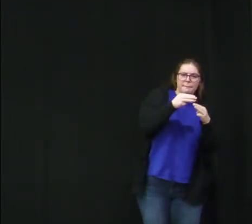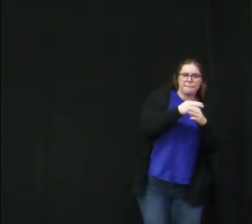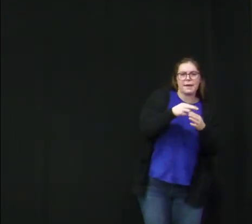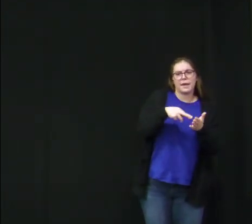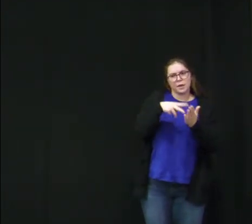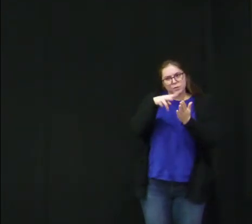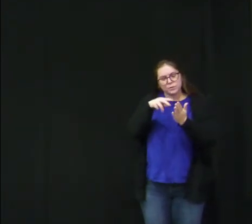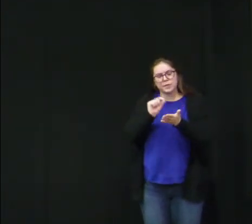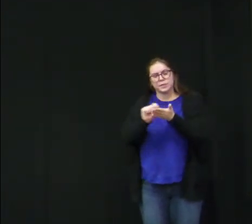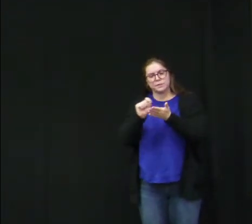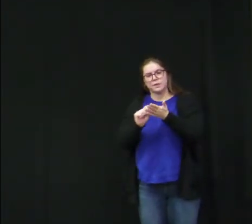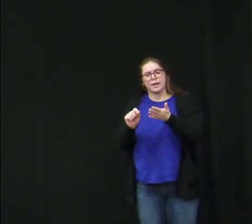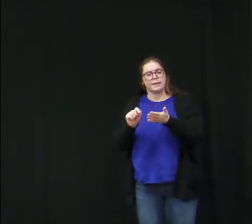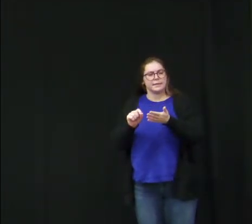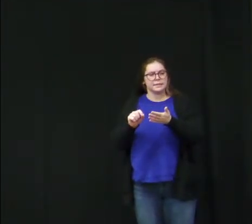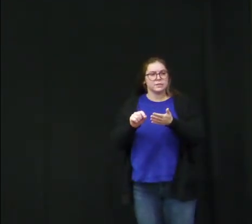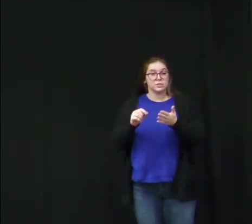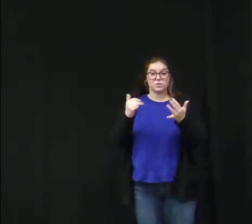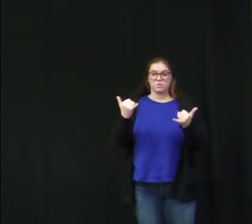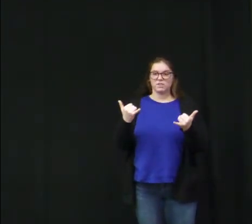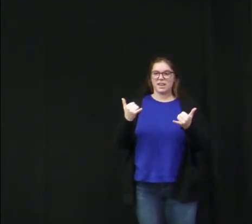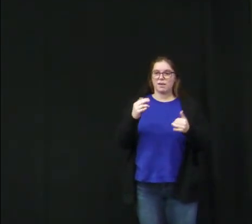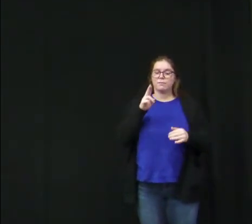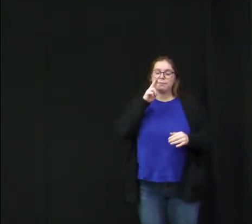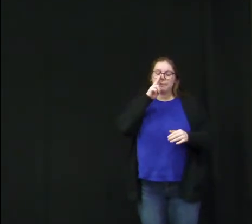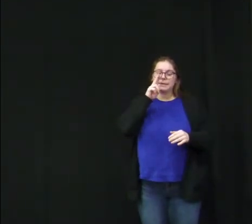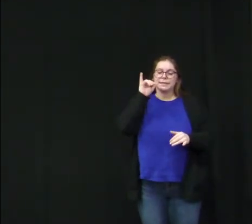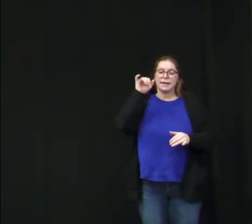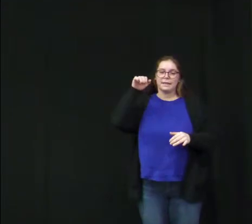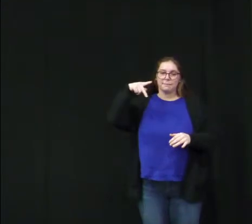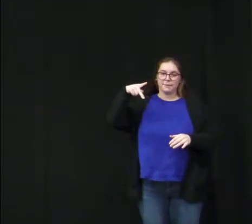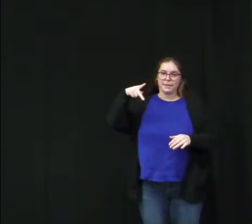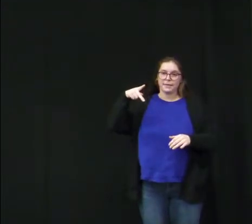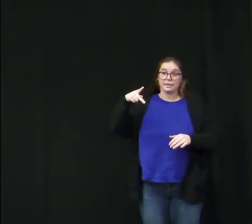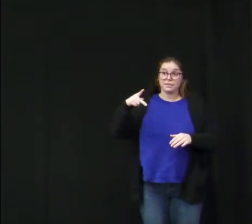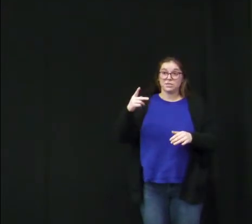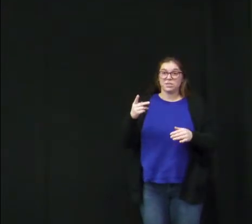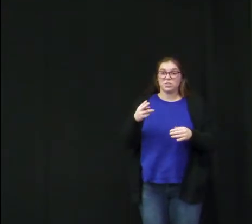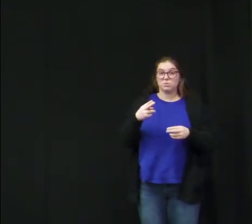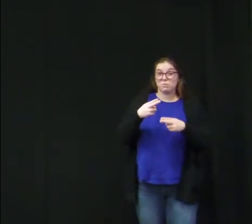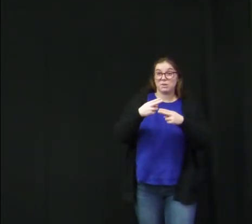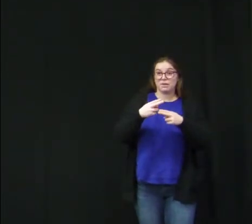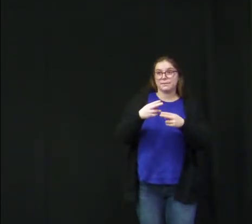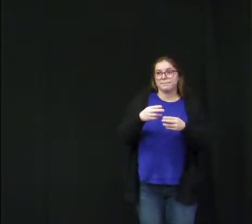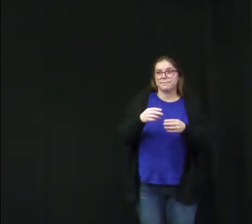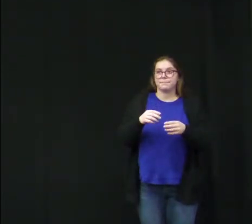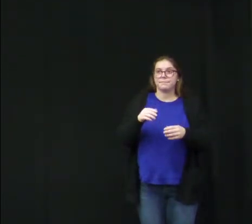So this, we're talking about Jimmy's IEP right now, so do you want to name